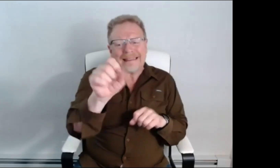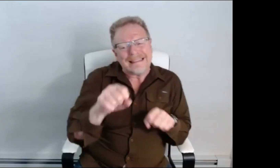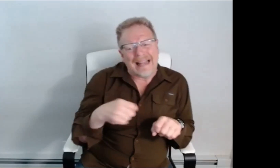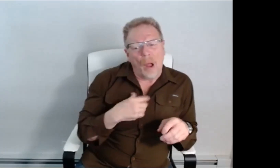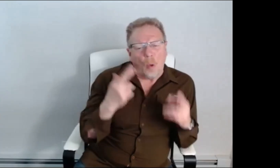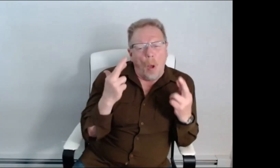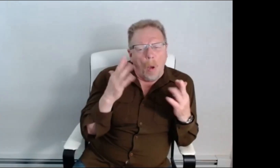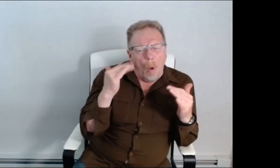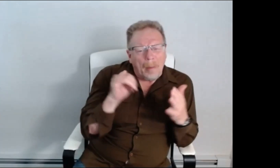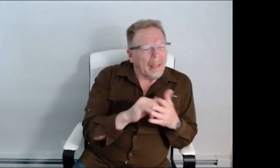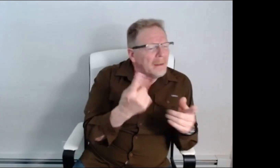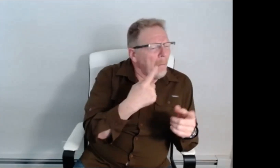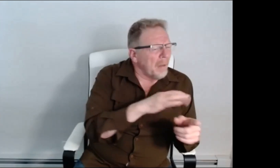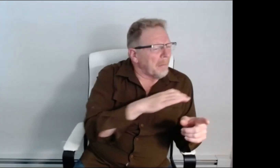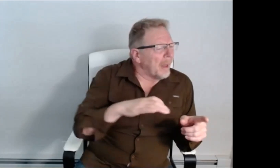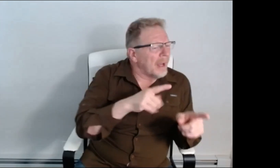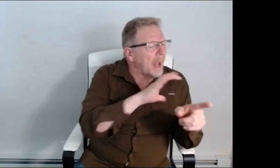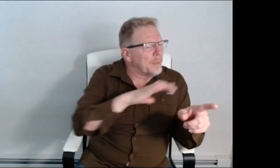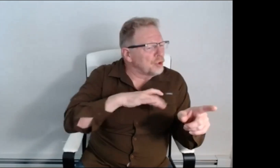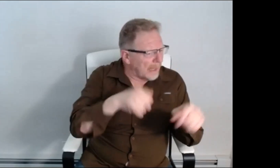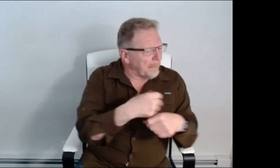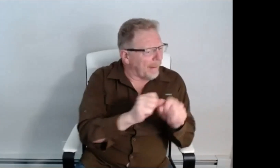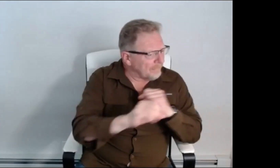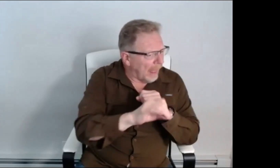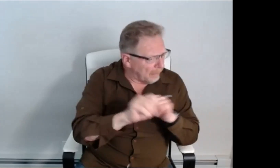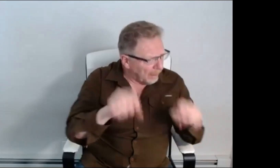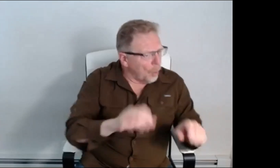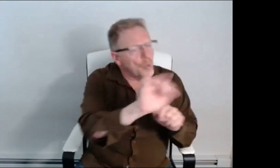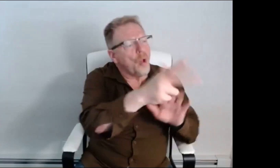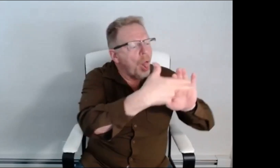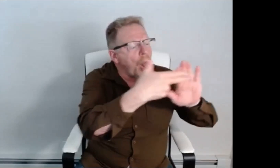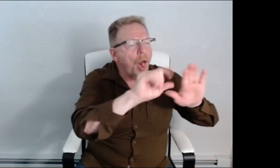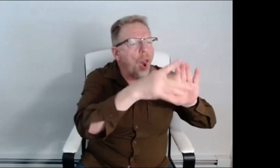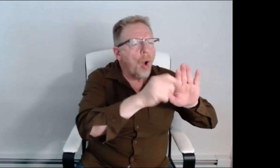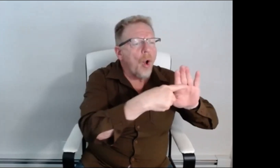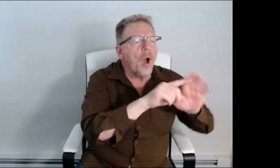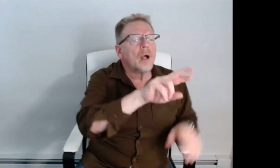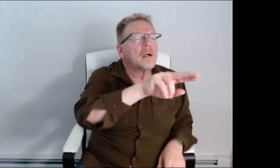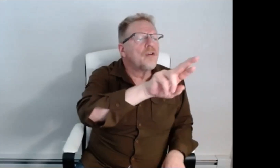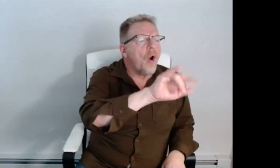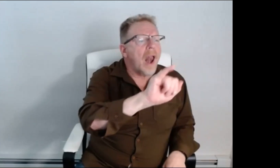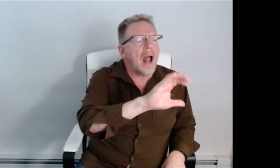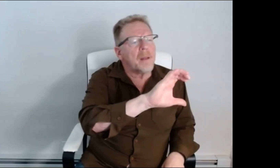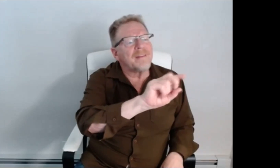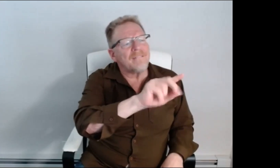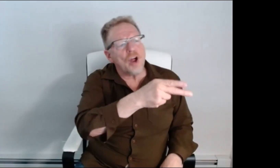could get Okay. that flyer Okay, with your logos and however you want to represent it. Is that